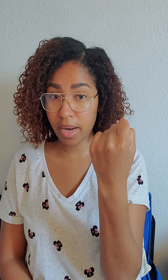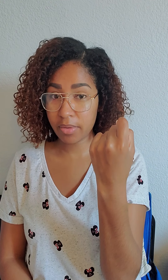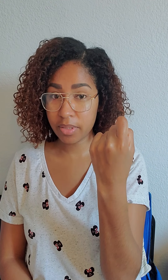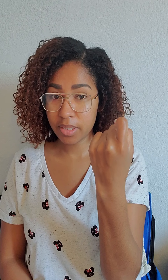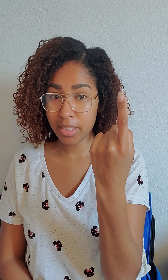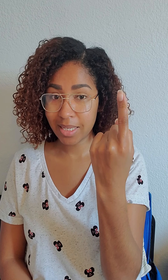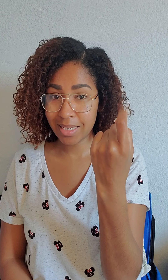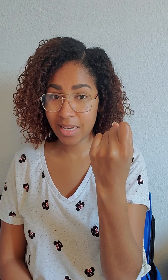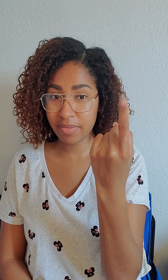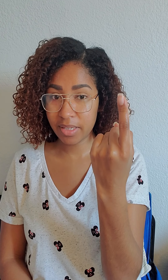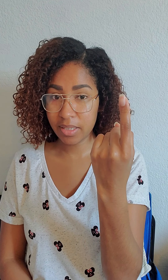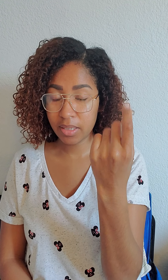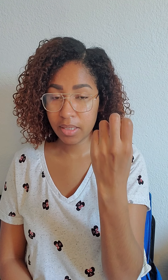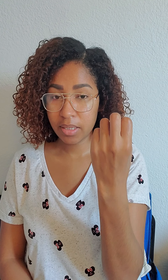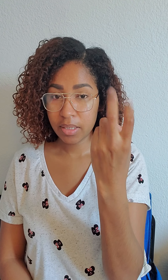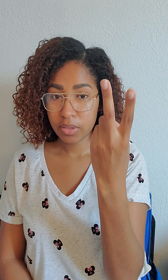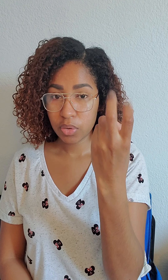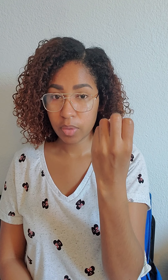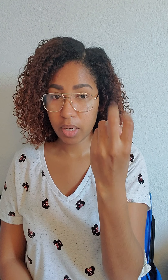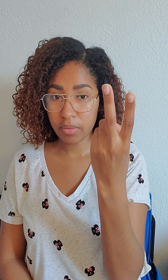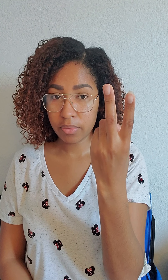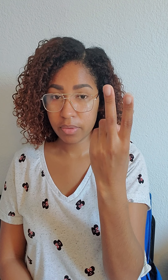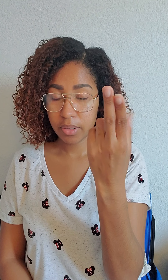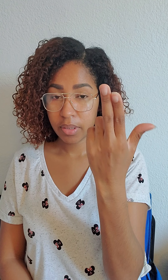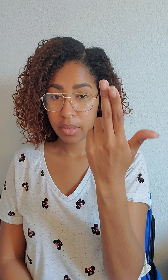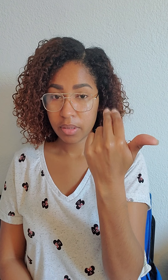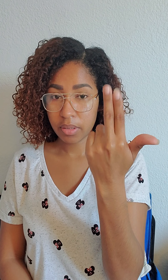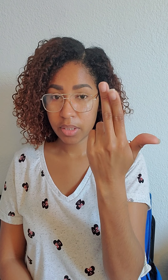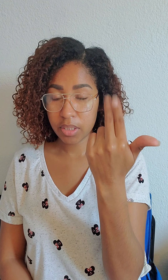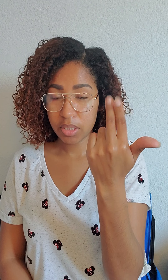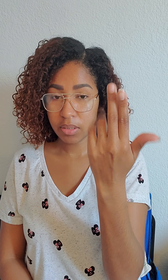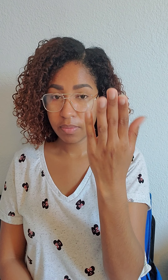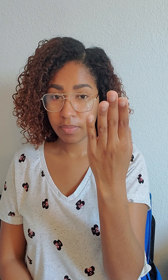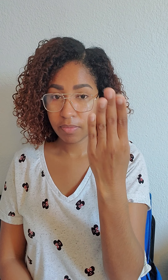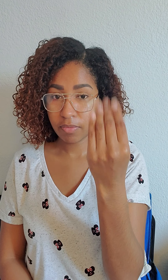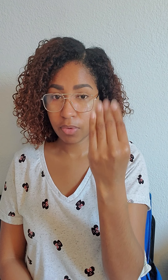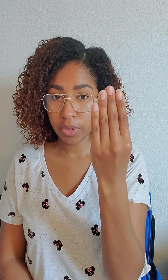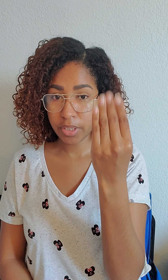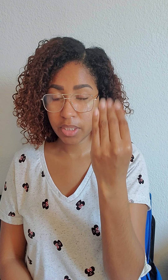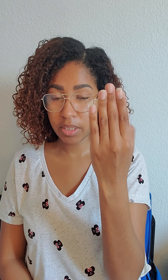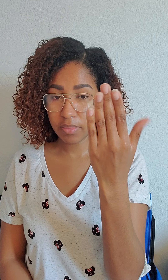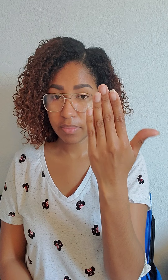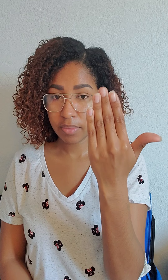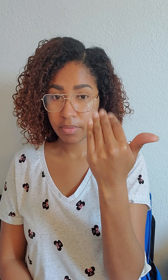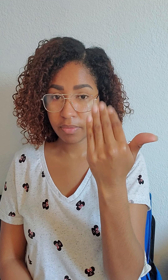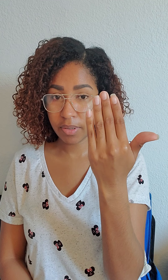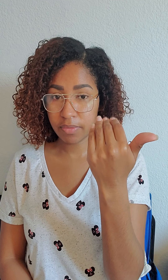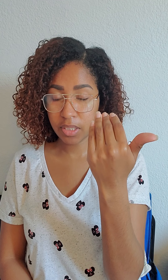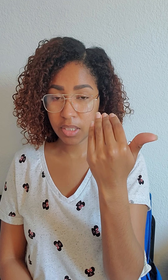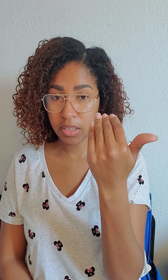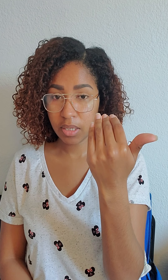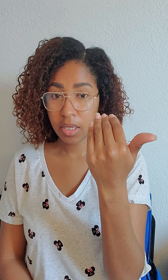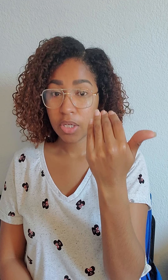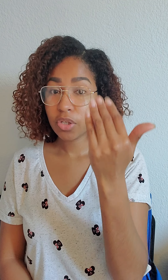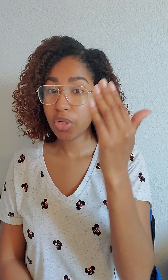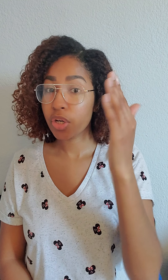around. 11, 12, 13, 14, 15, turn your